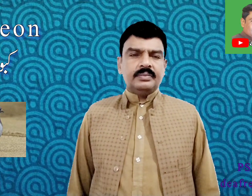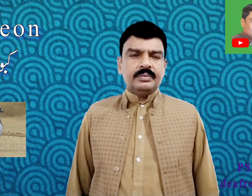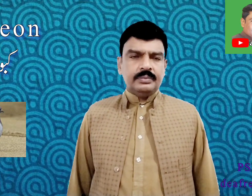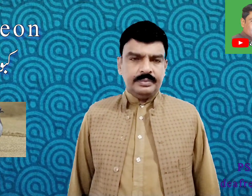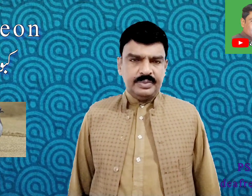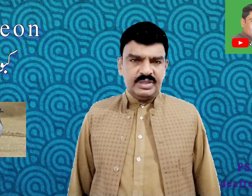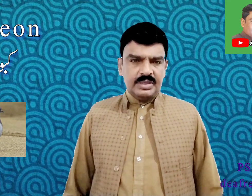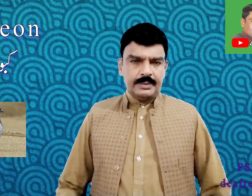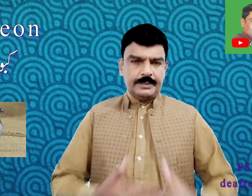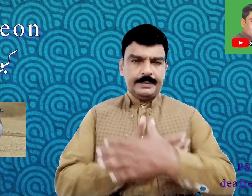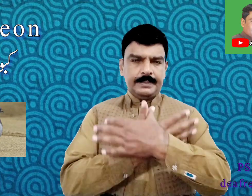pigeon,